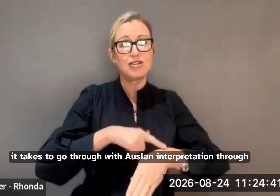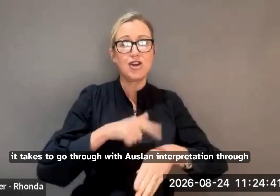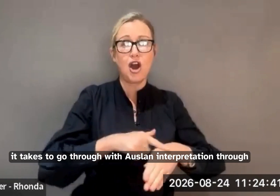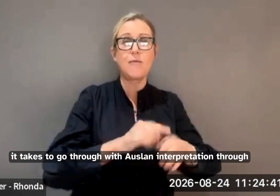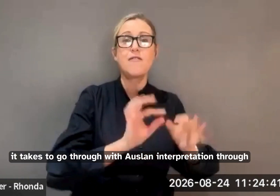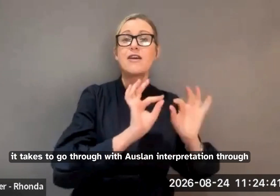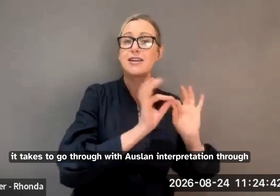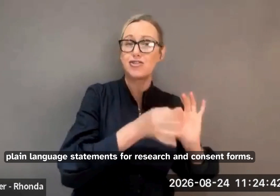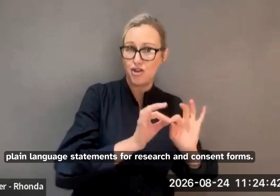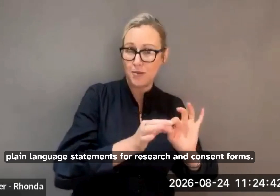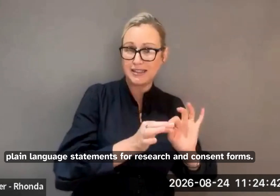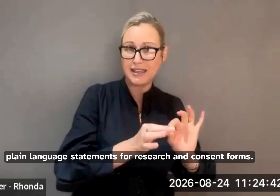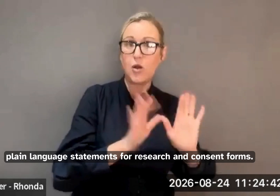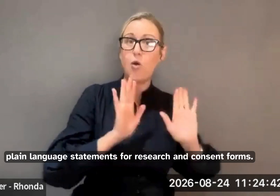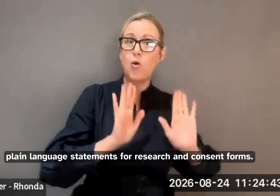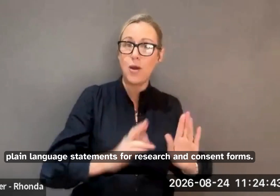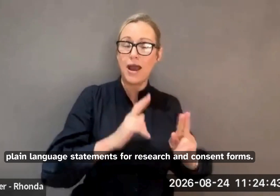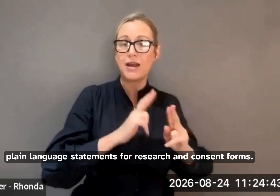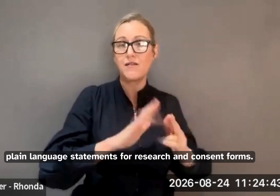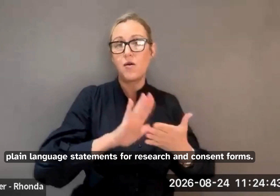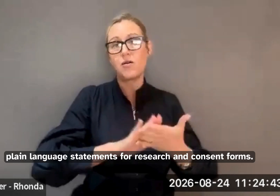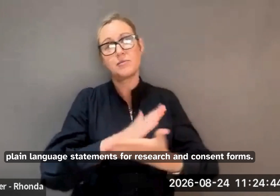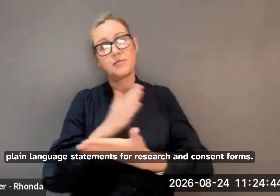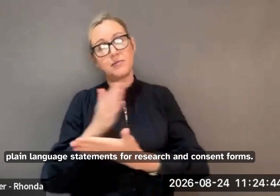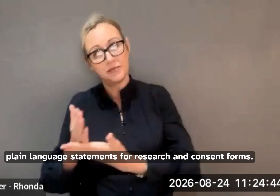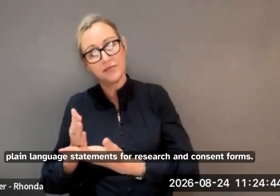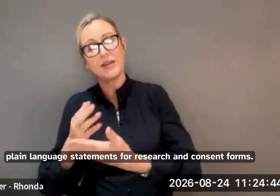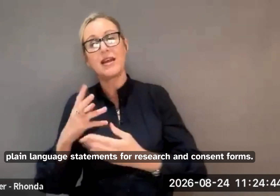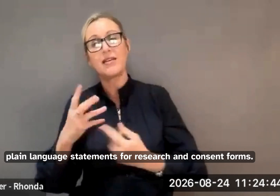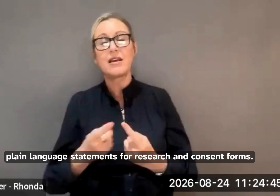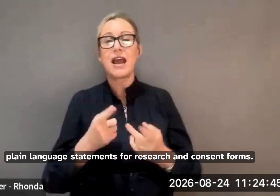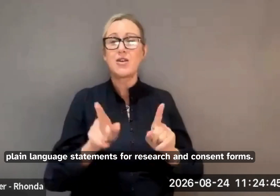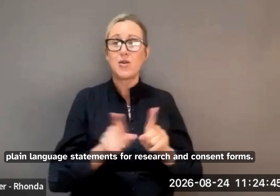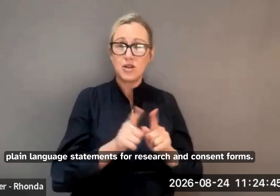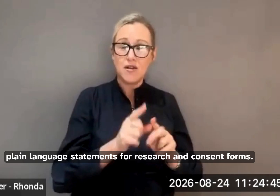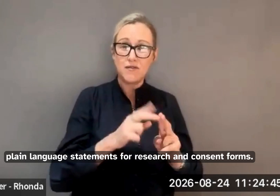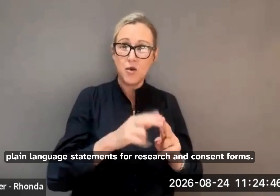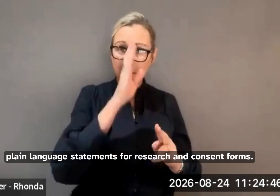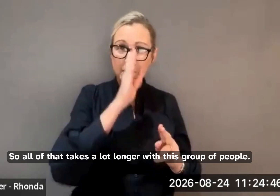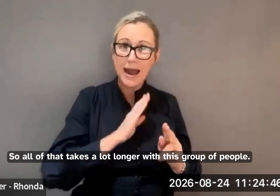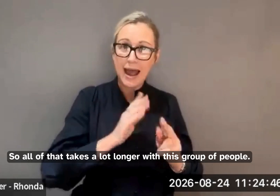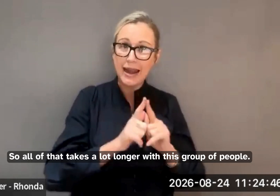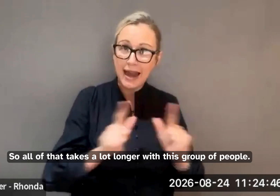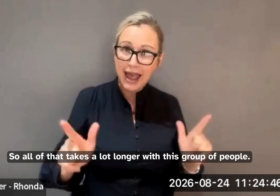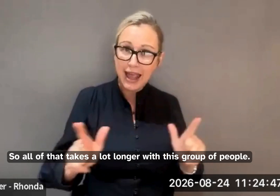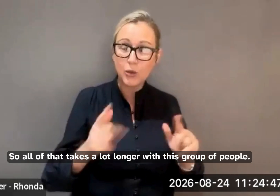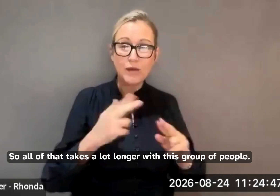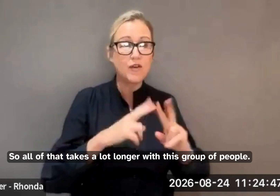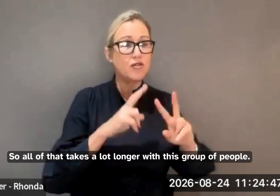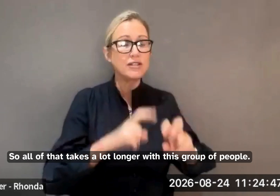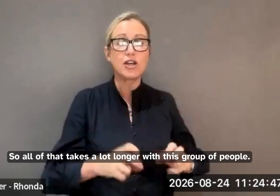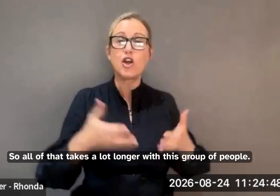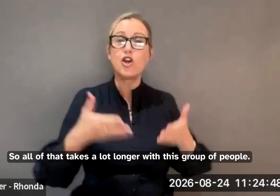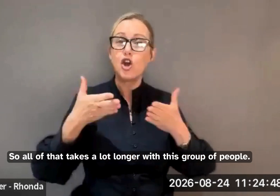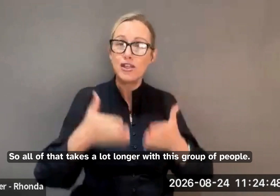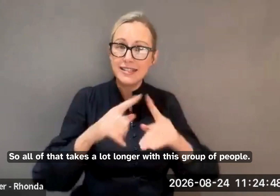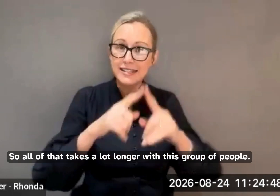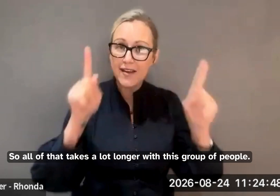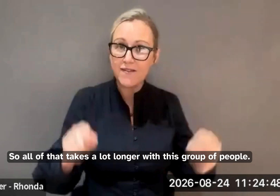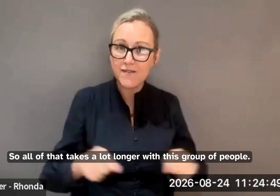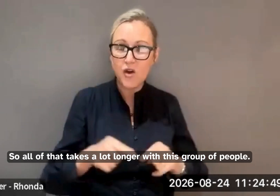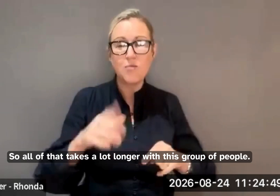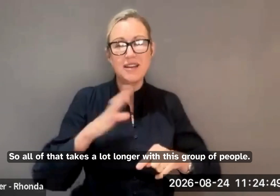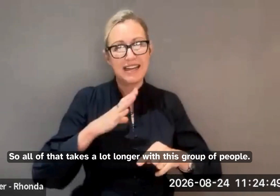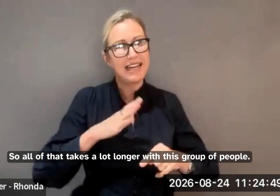interpretation, through plain language statements for research and consent forms. So all of that takes a lot longer with